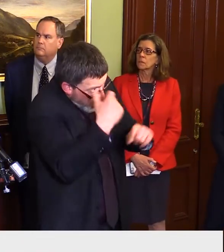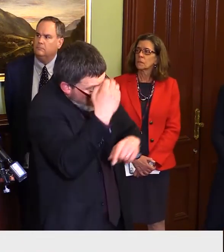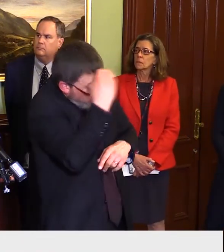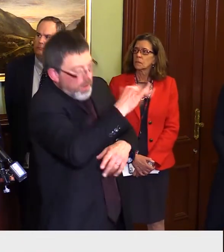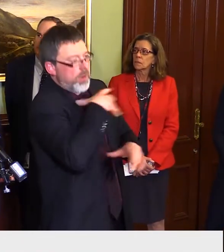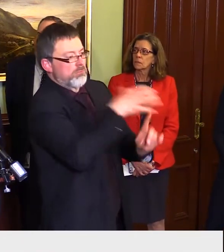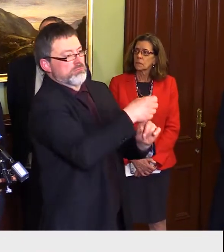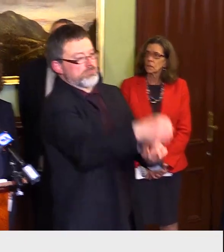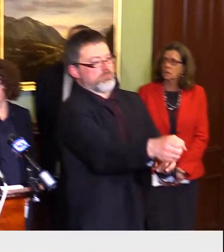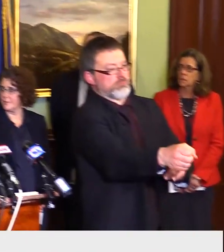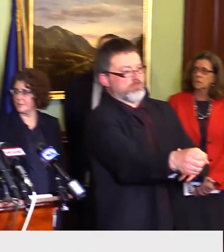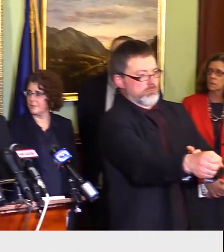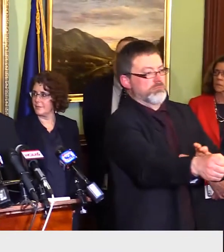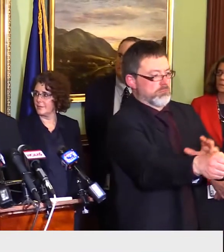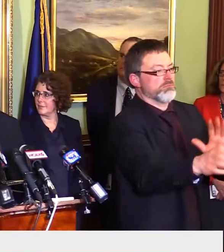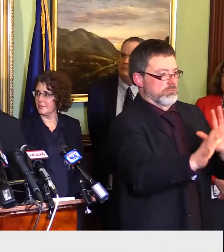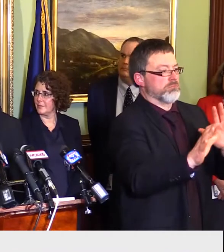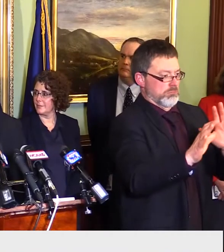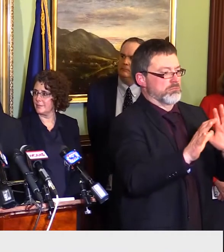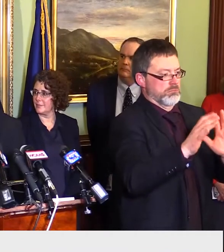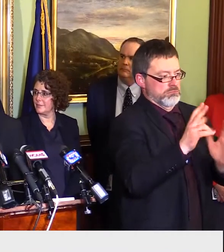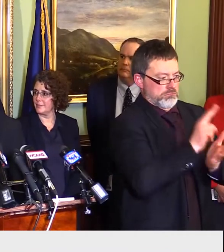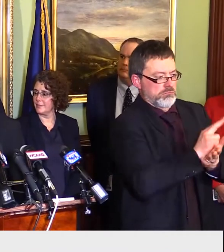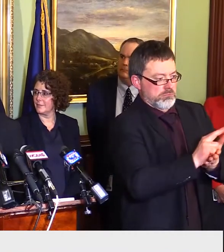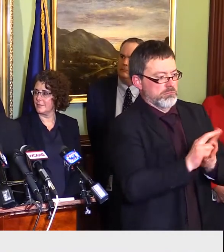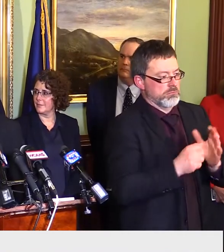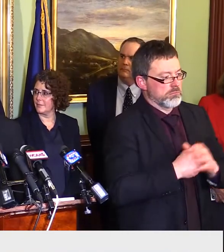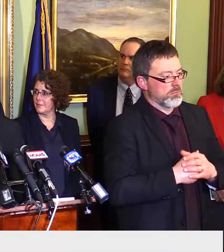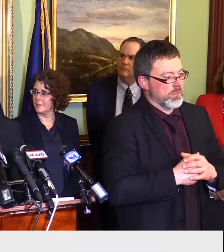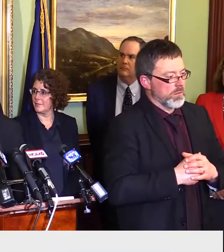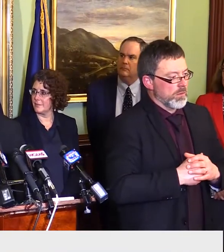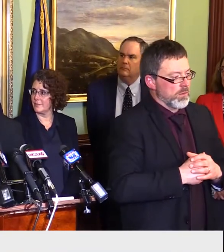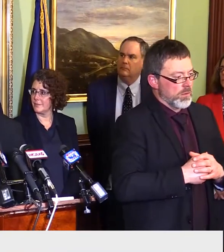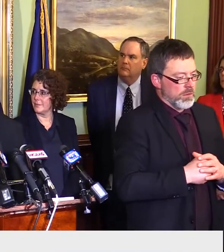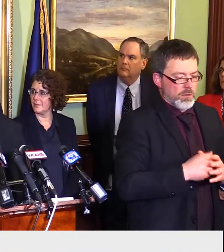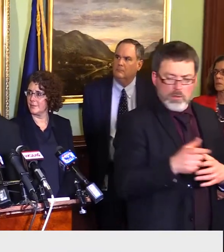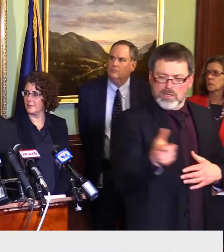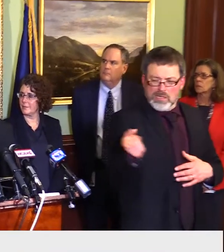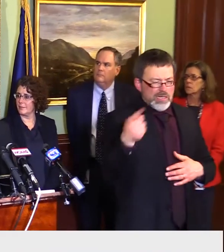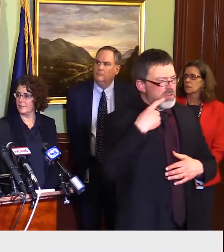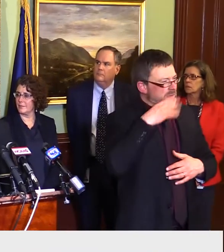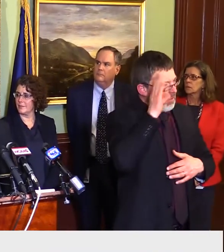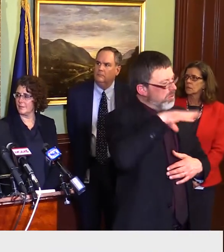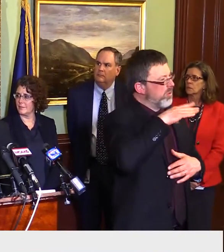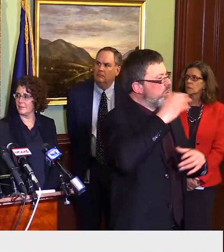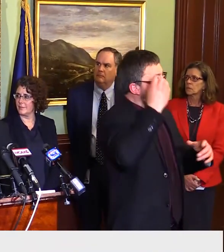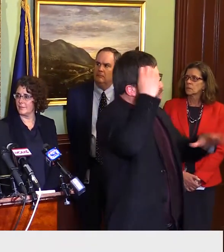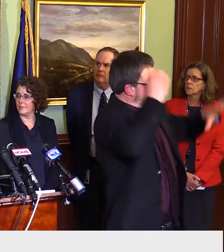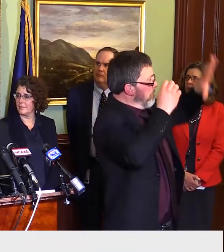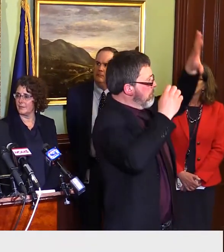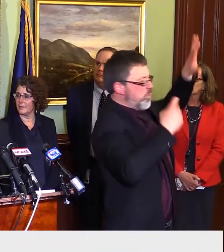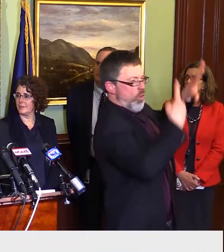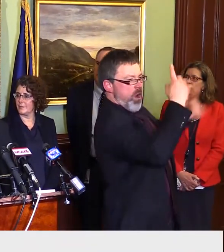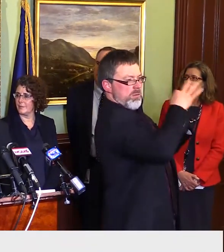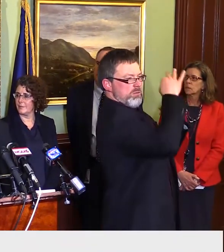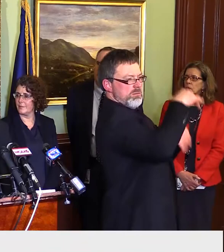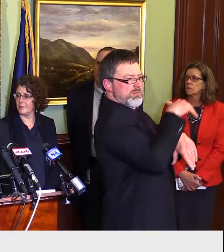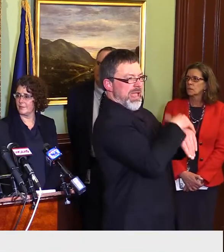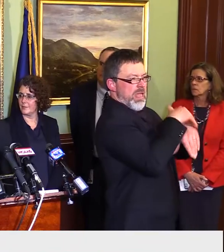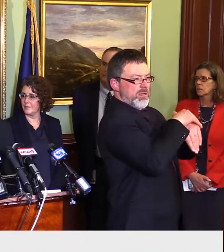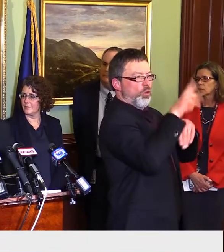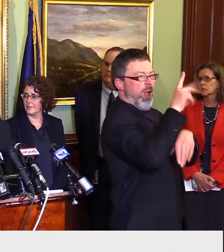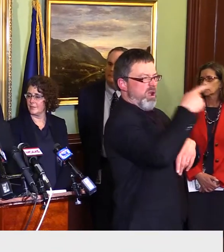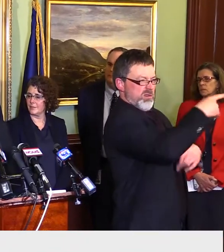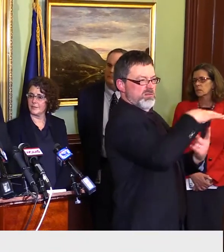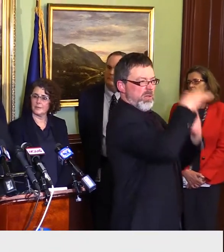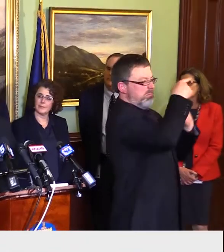president's directive had to do with travel to the countries. What we use is travelers coming home from those